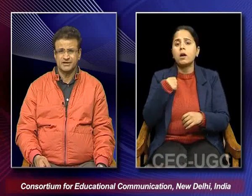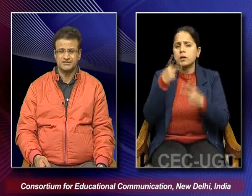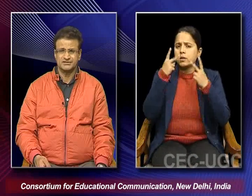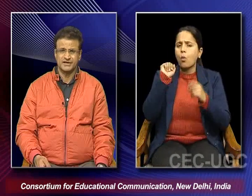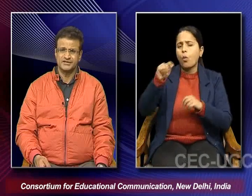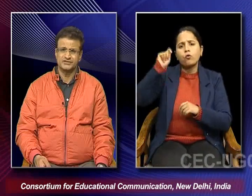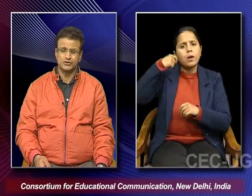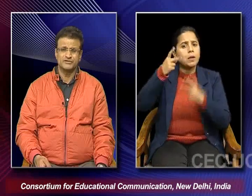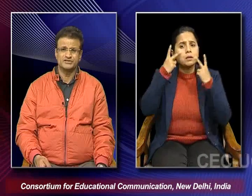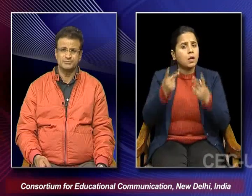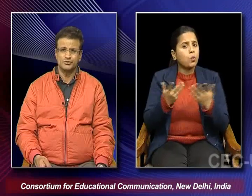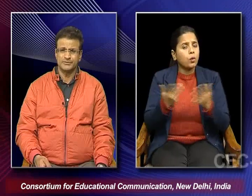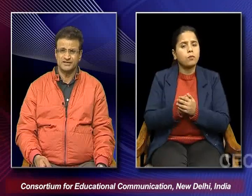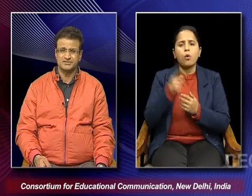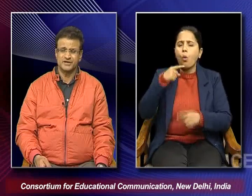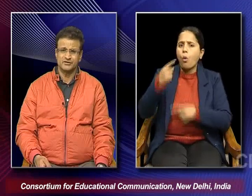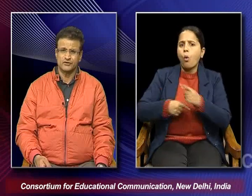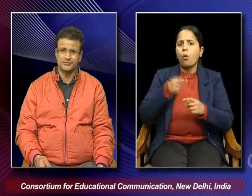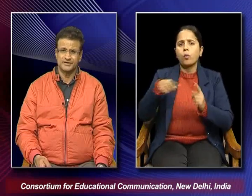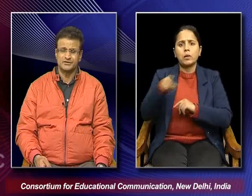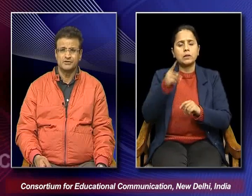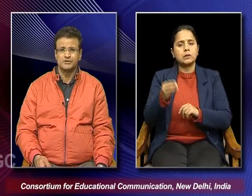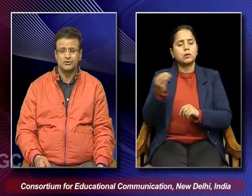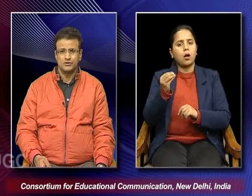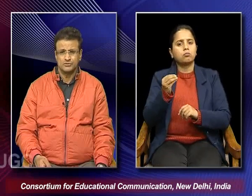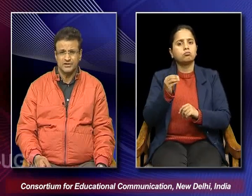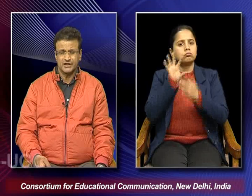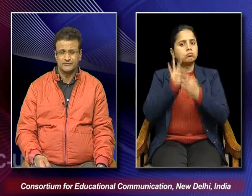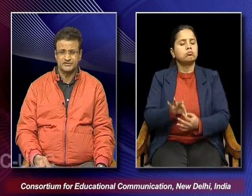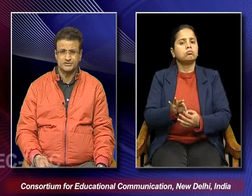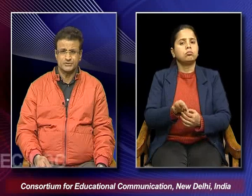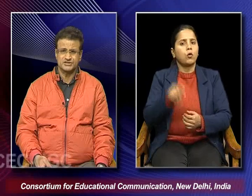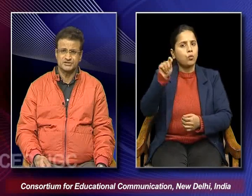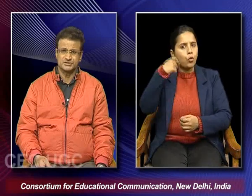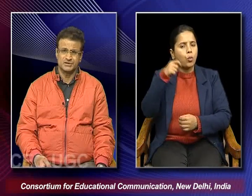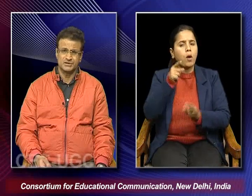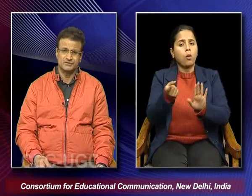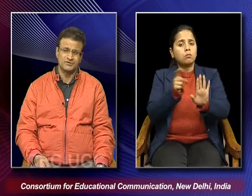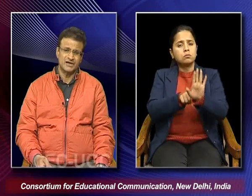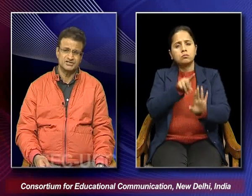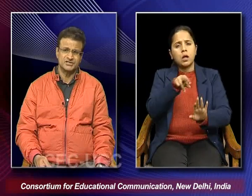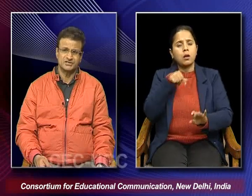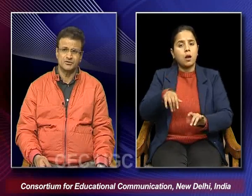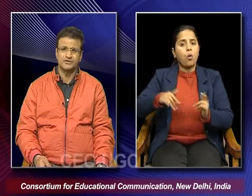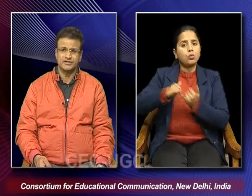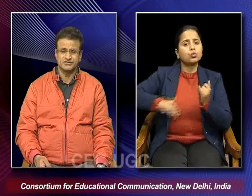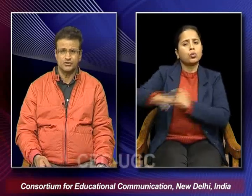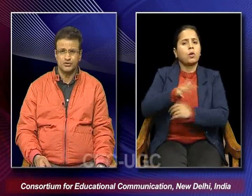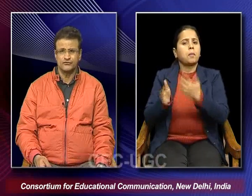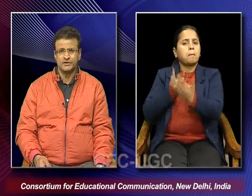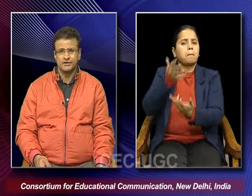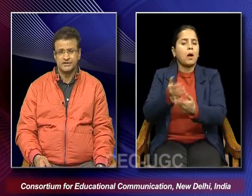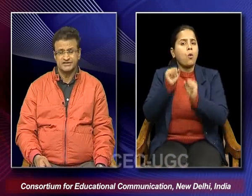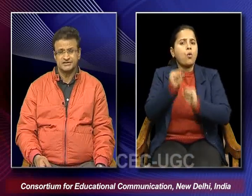cinema is that he is always able to make some kind of a comment on the kind of a situation, largely in the context